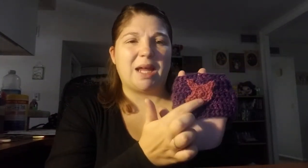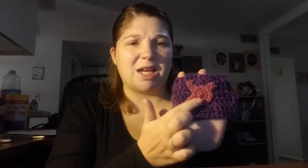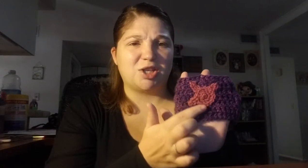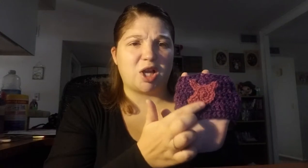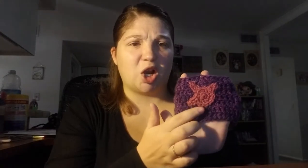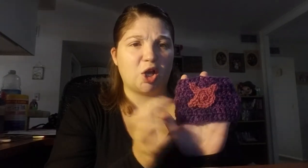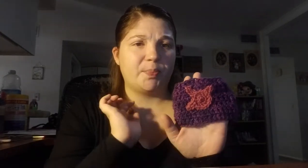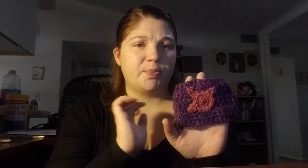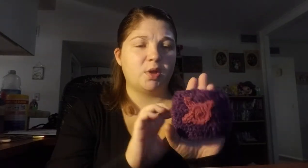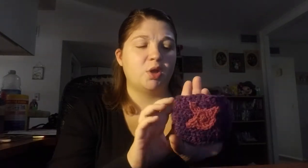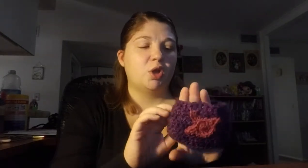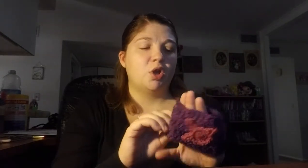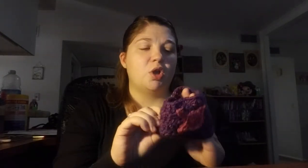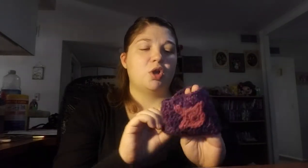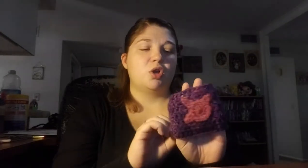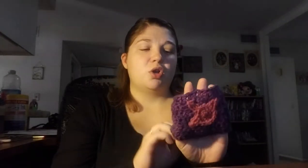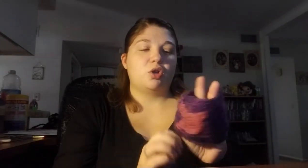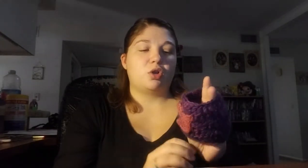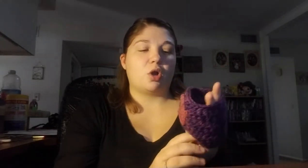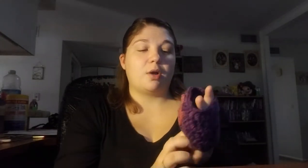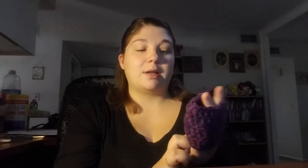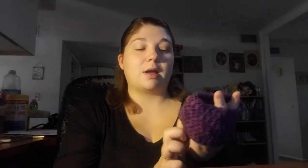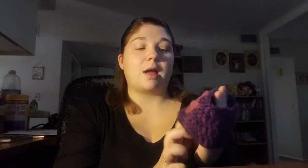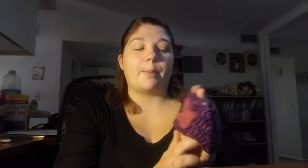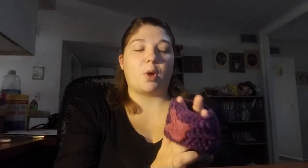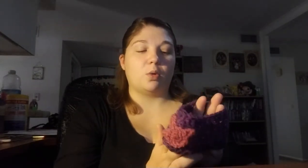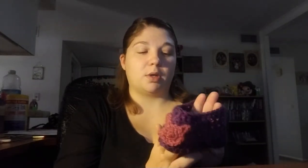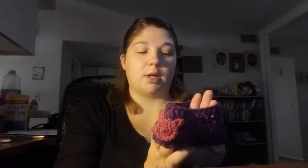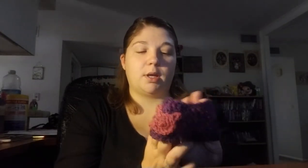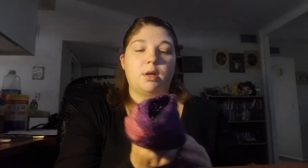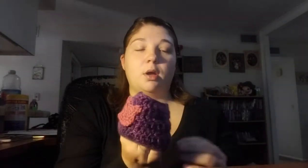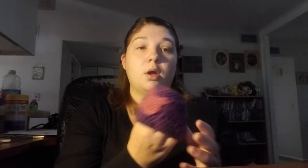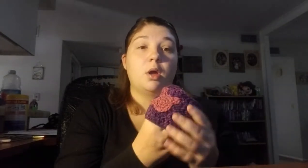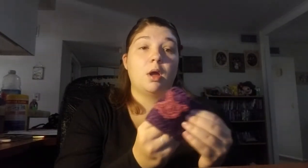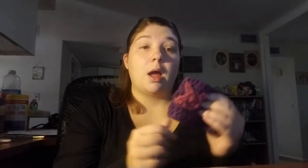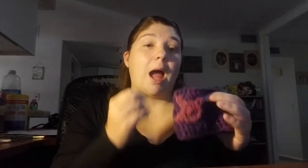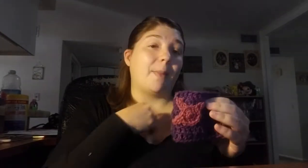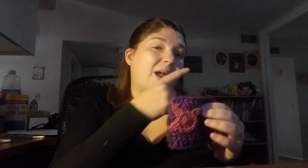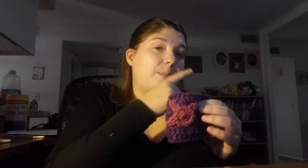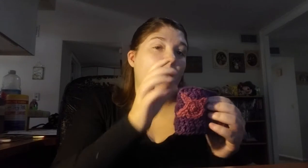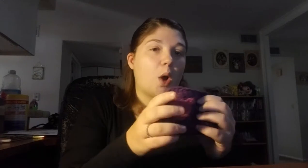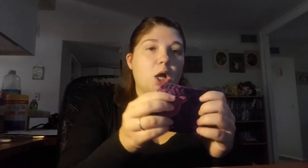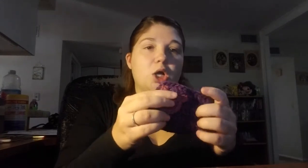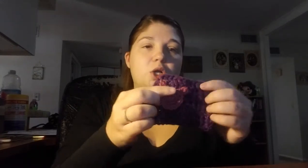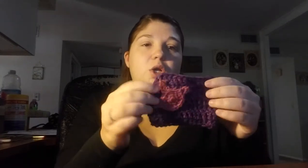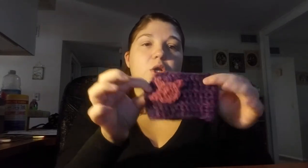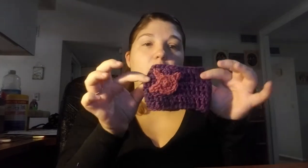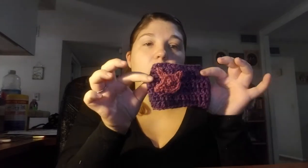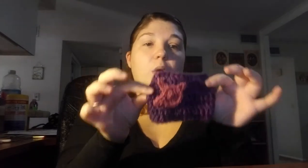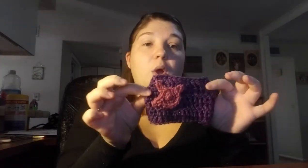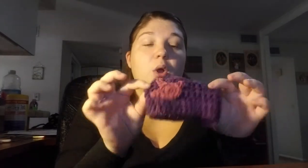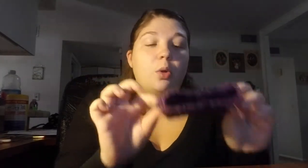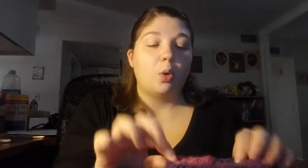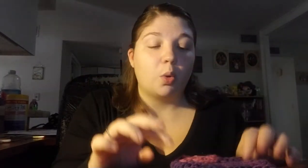pinkish color. So it's a cup cozy. I'm making more, so we